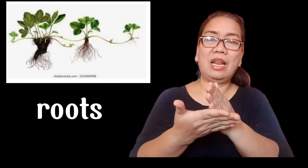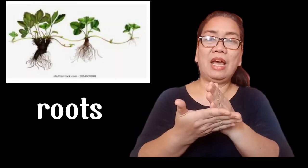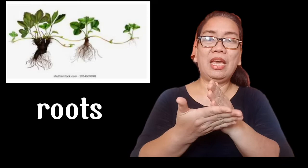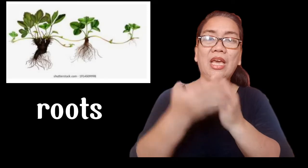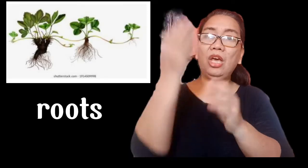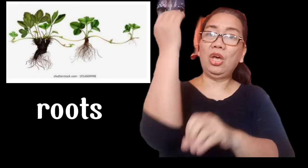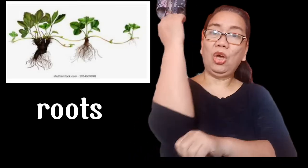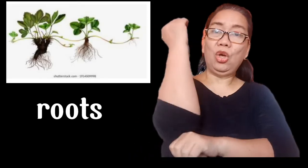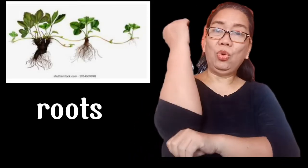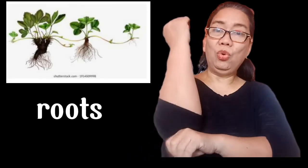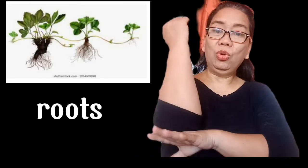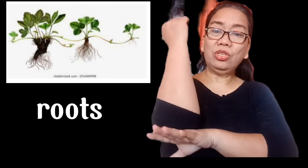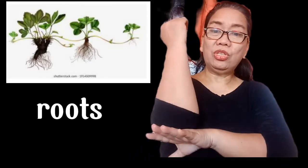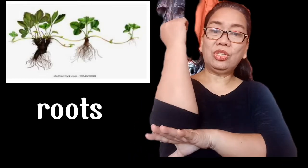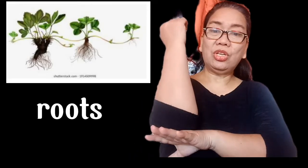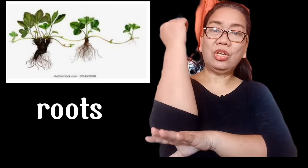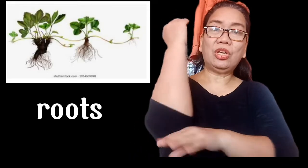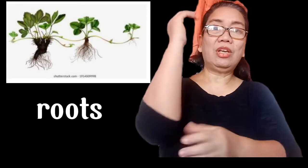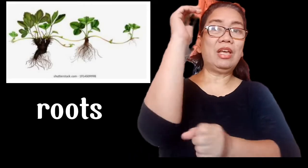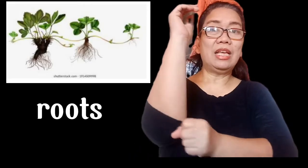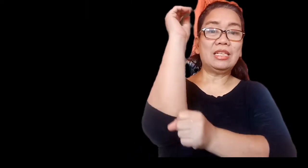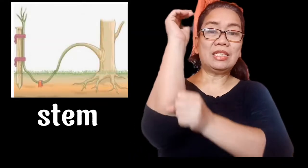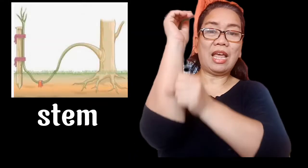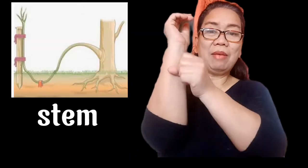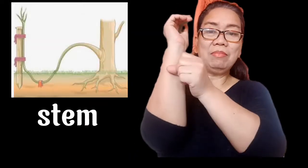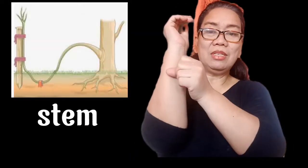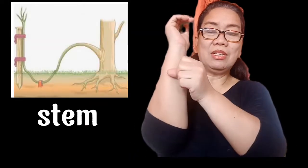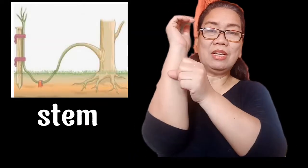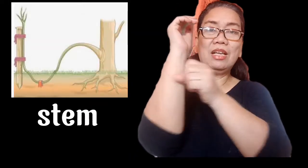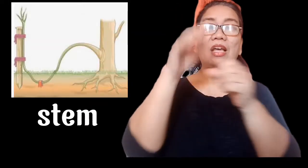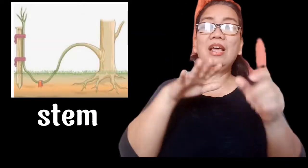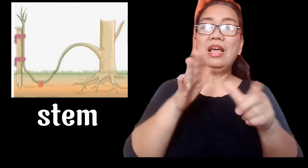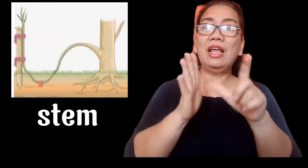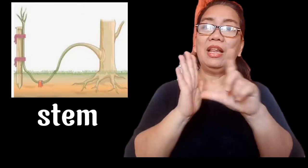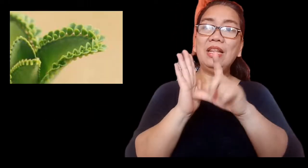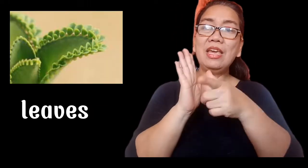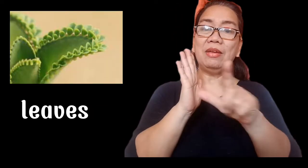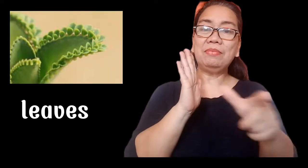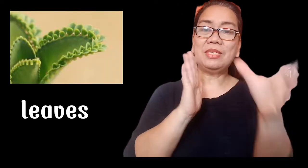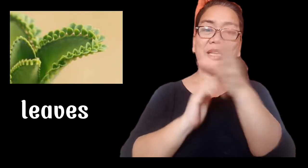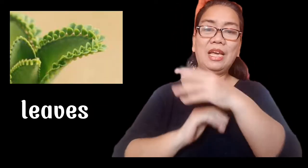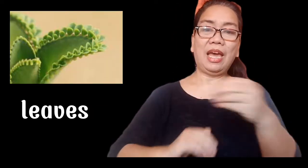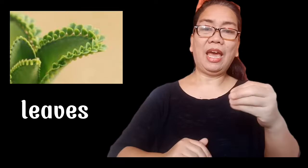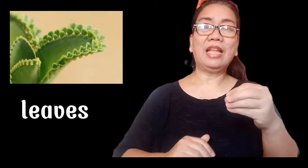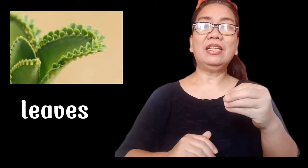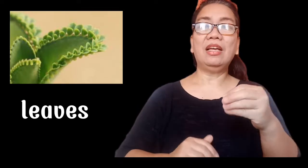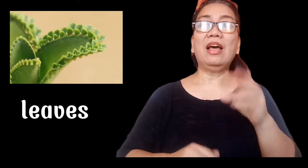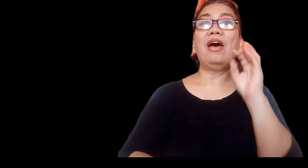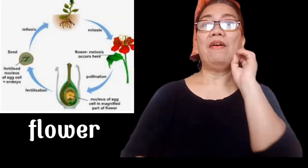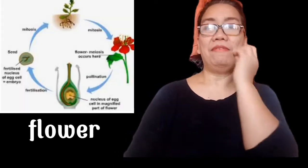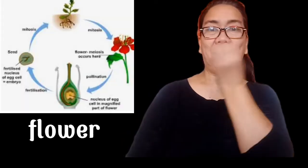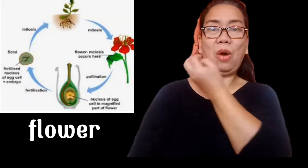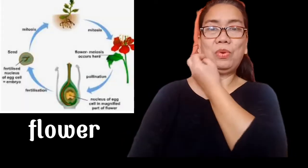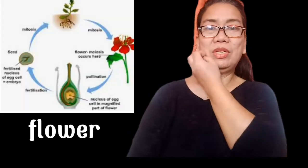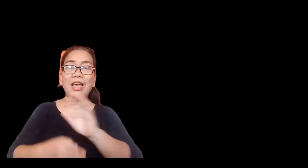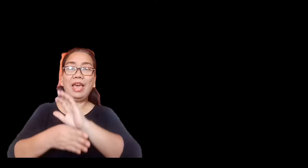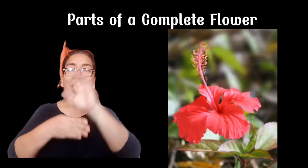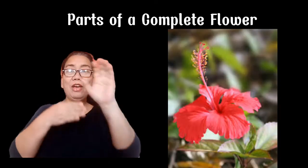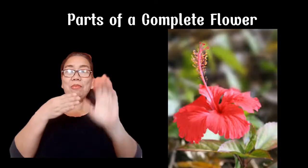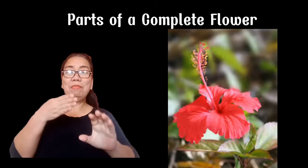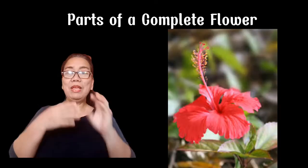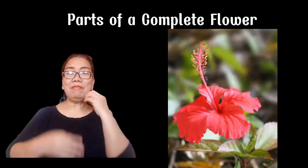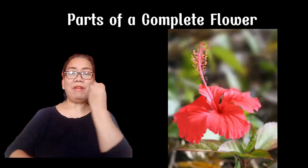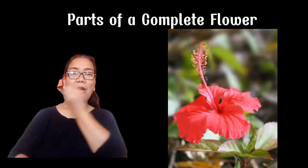parts like roots, stems, leaves, and flowers.